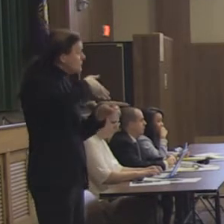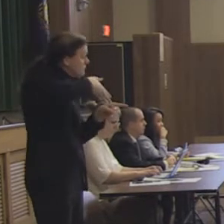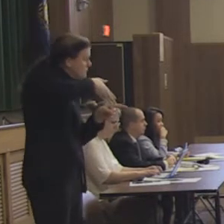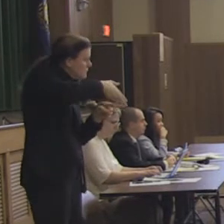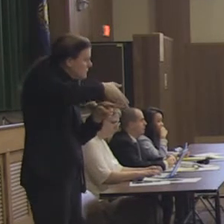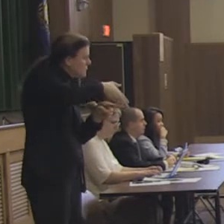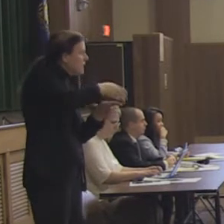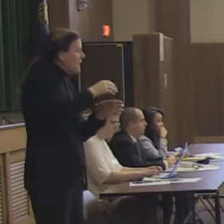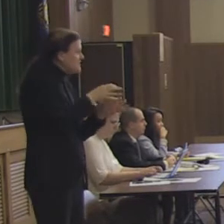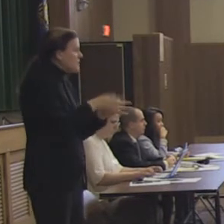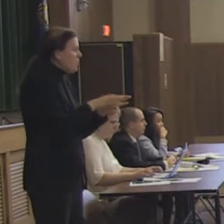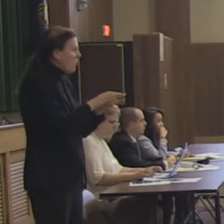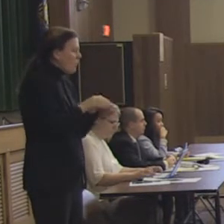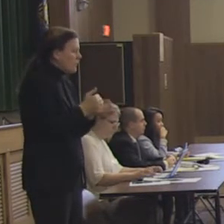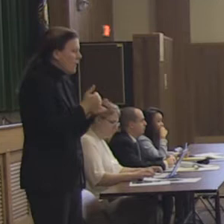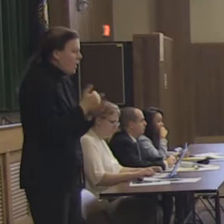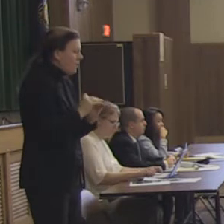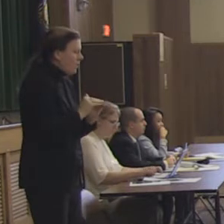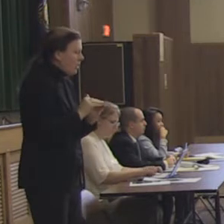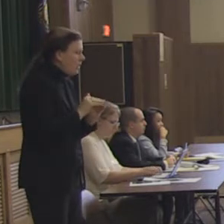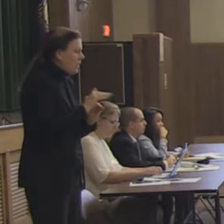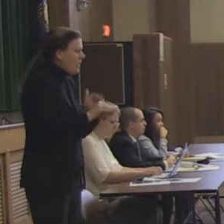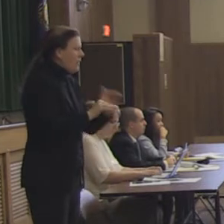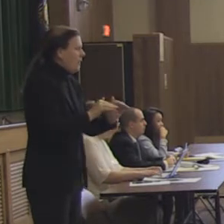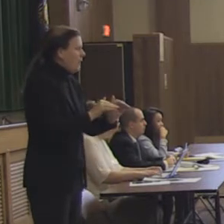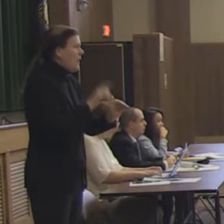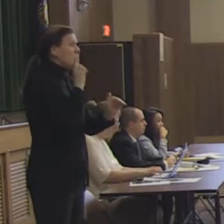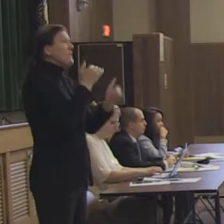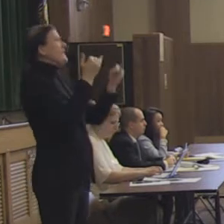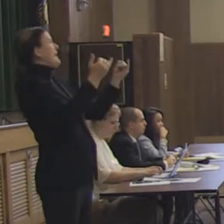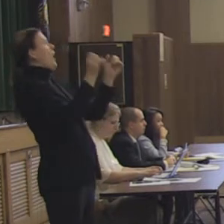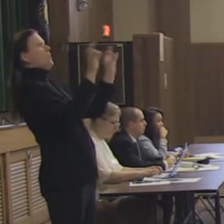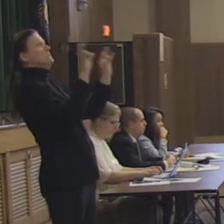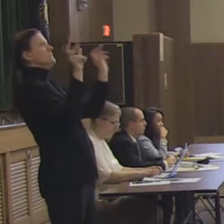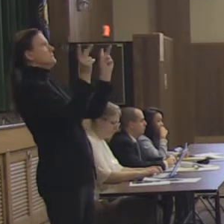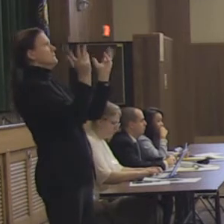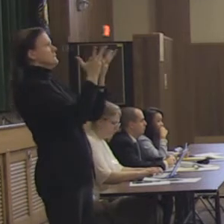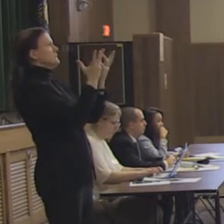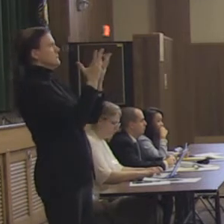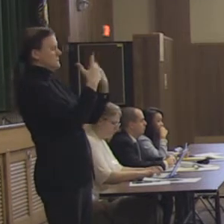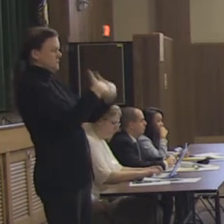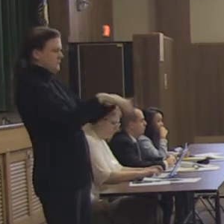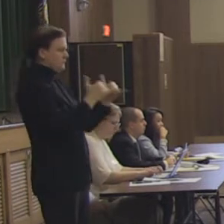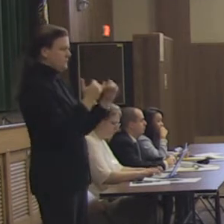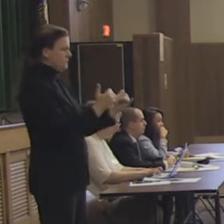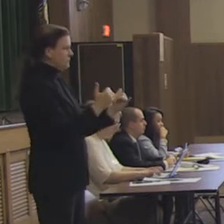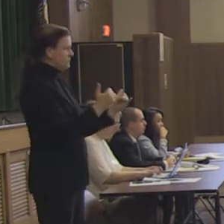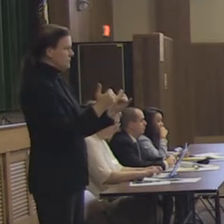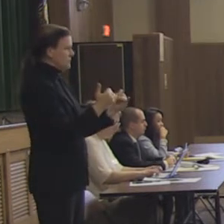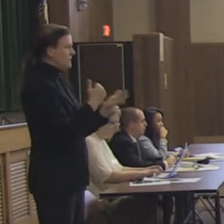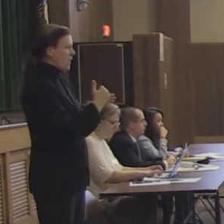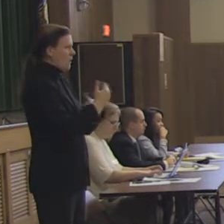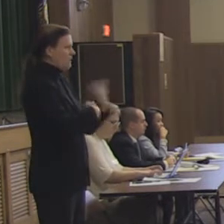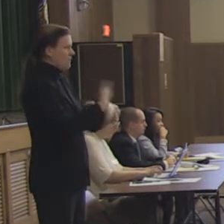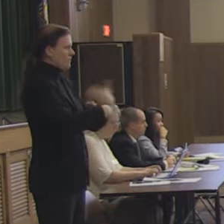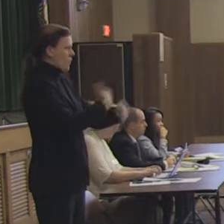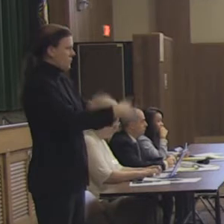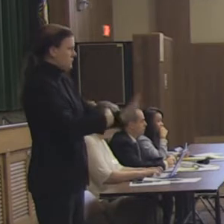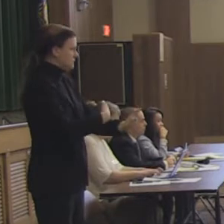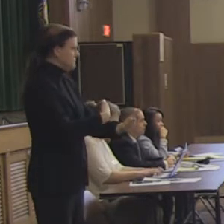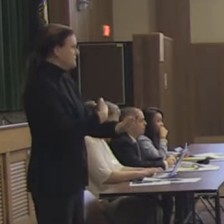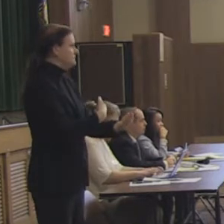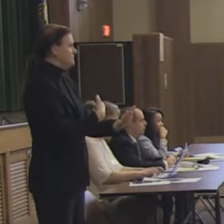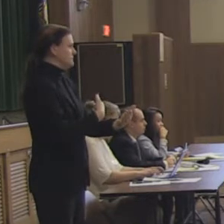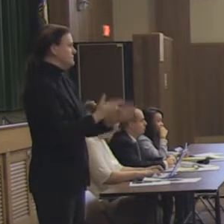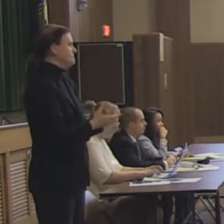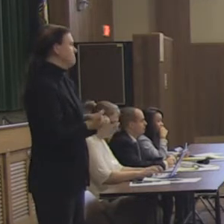an important step. And I think actually politically the stars are aligned right now to move things forward.